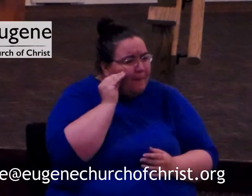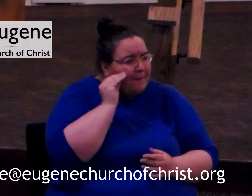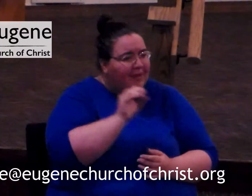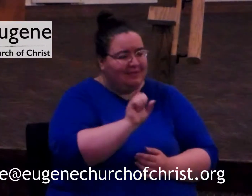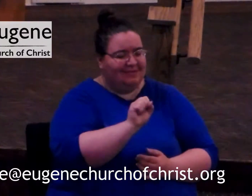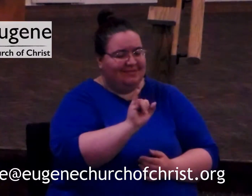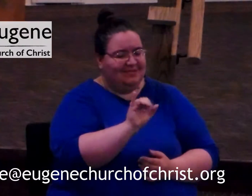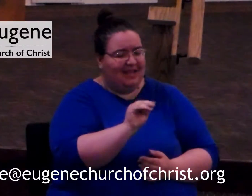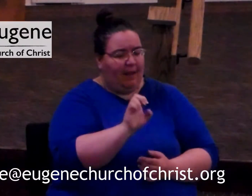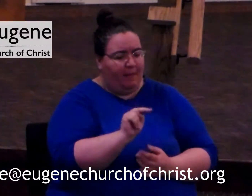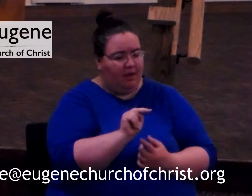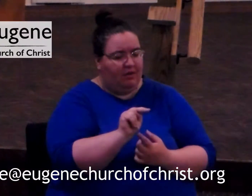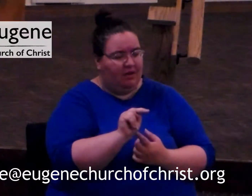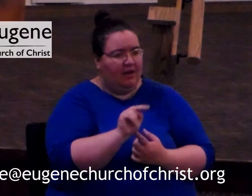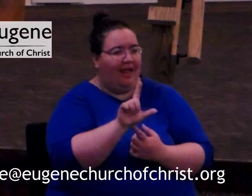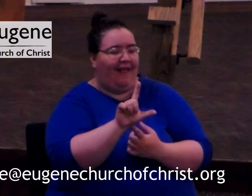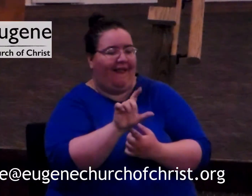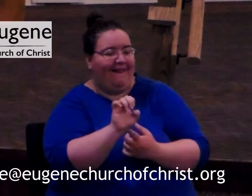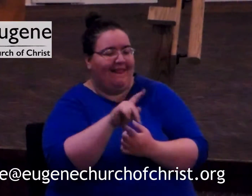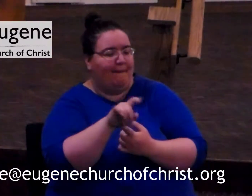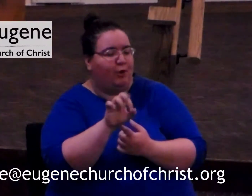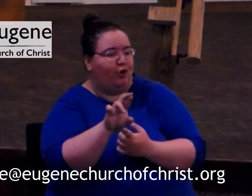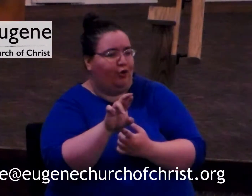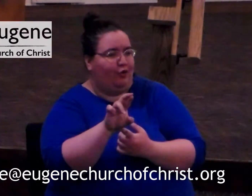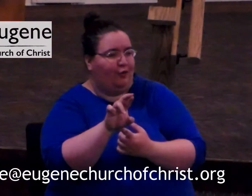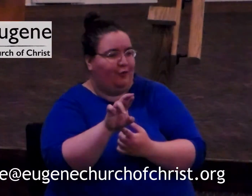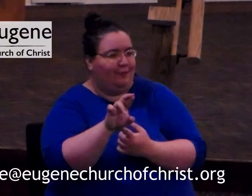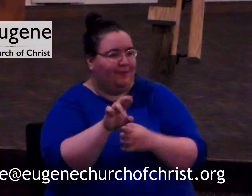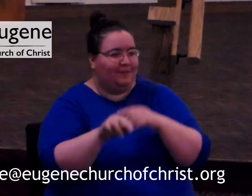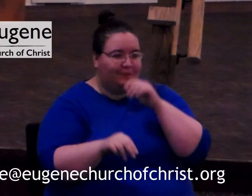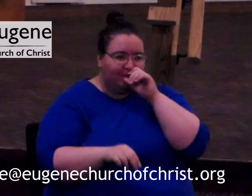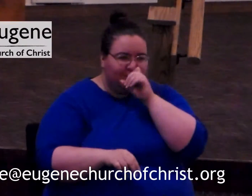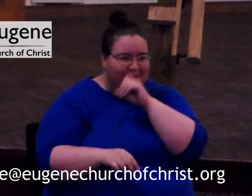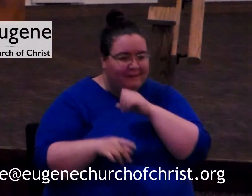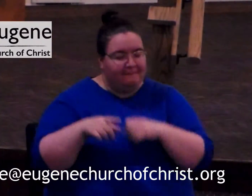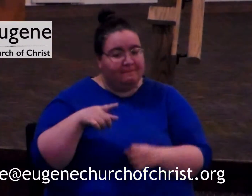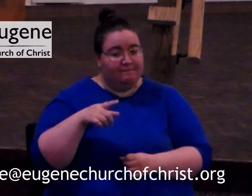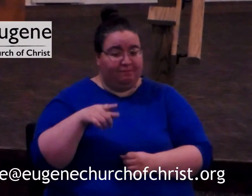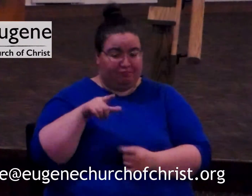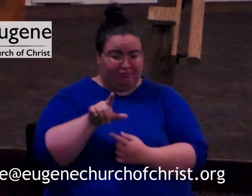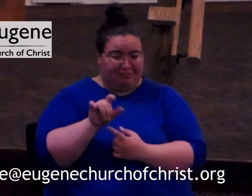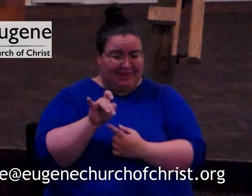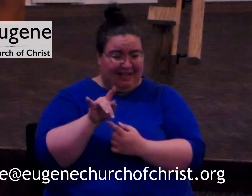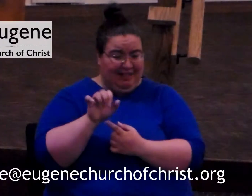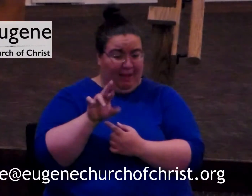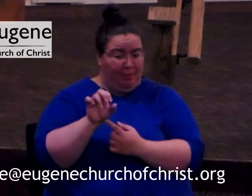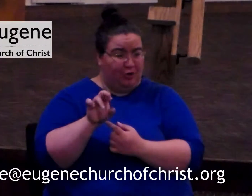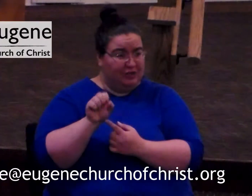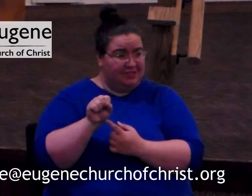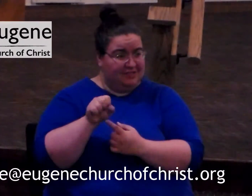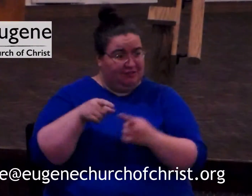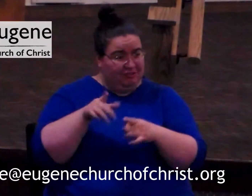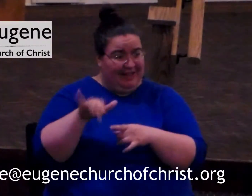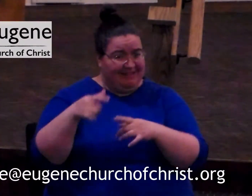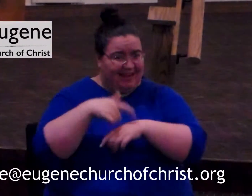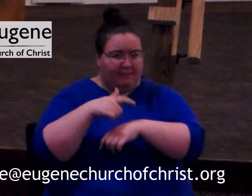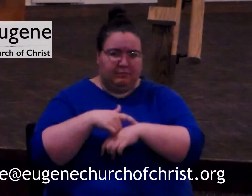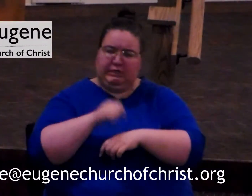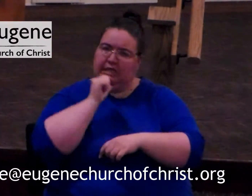their own, and as they walked into a town, they would have to announce to head of themselves,